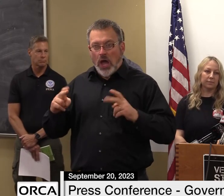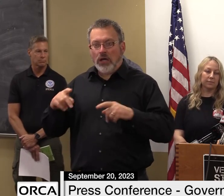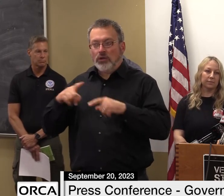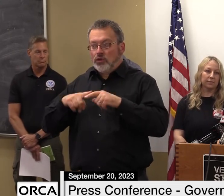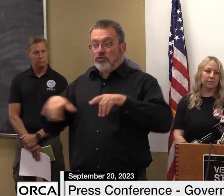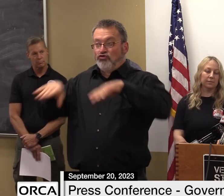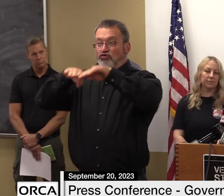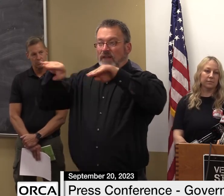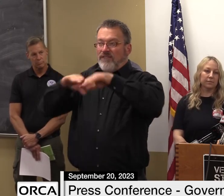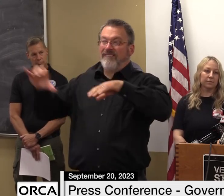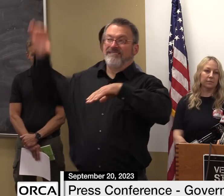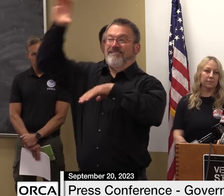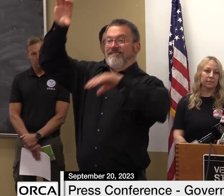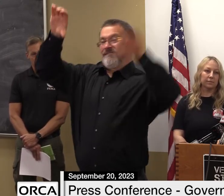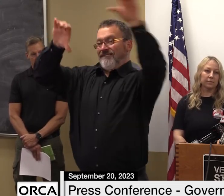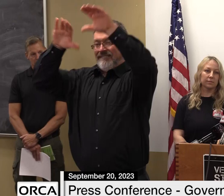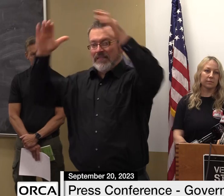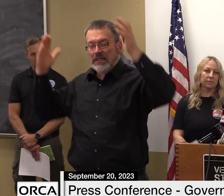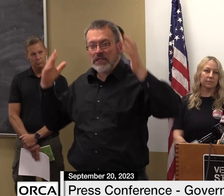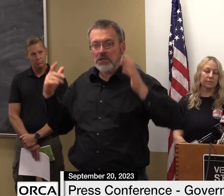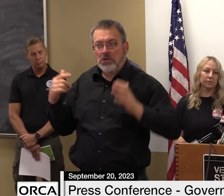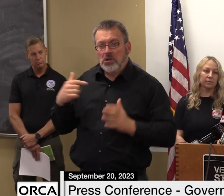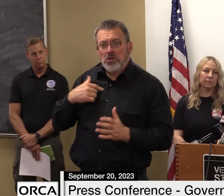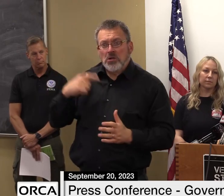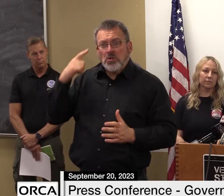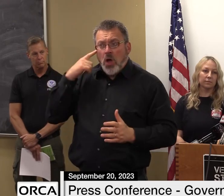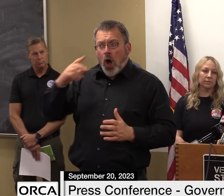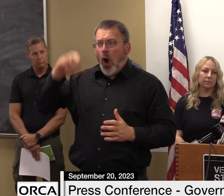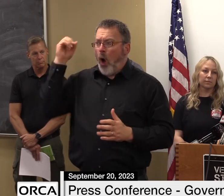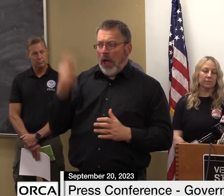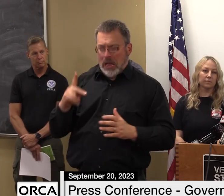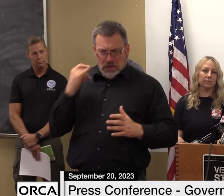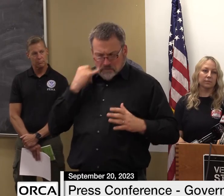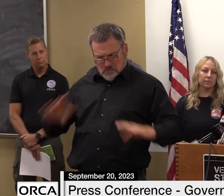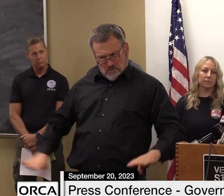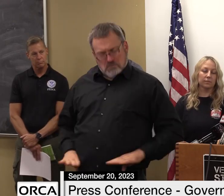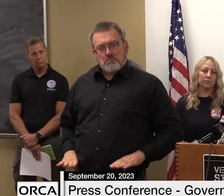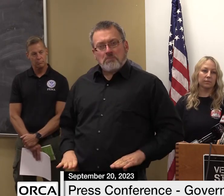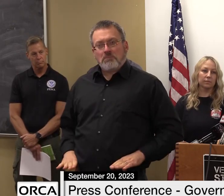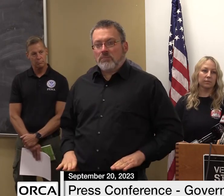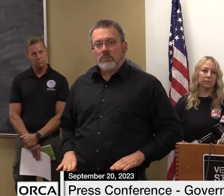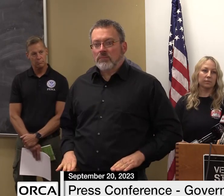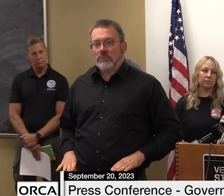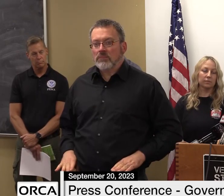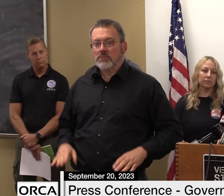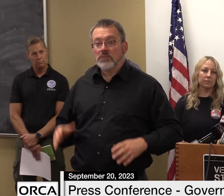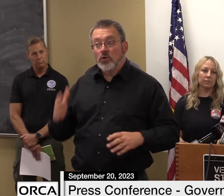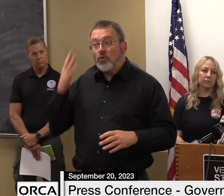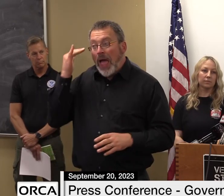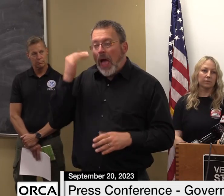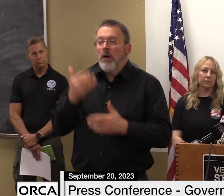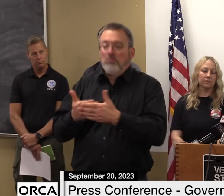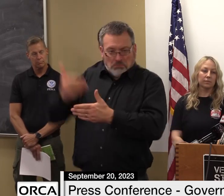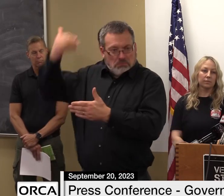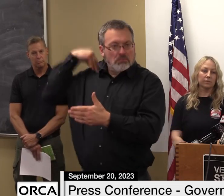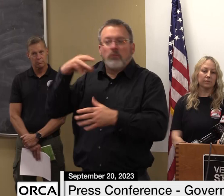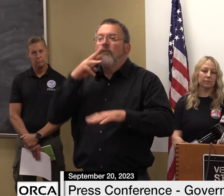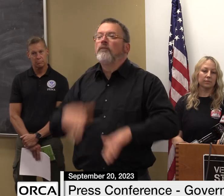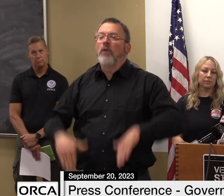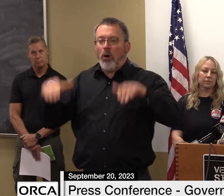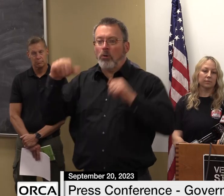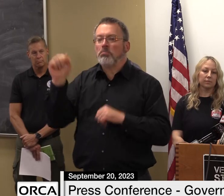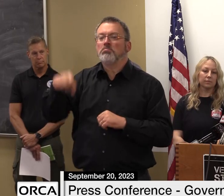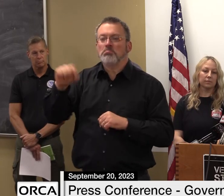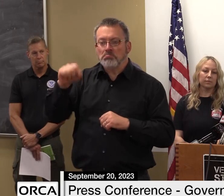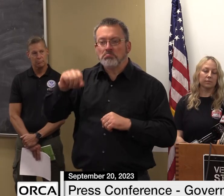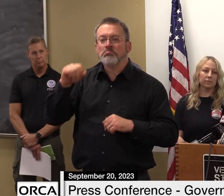Surely, we thought, the water wouldn't rise above waist height. The last time it did was because of a fluke, an ice jam in the river. The